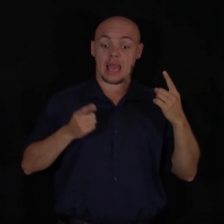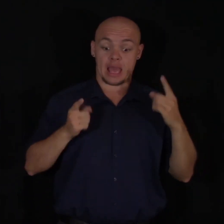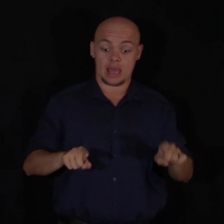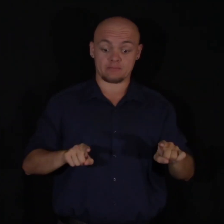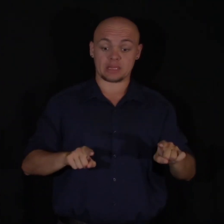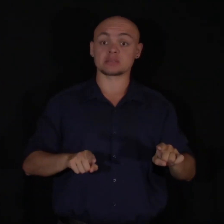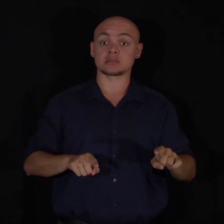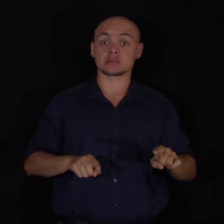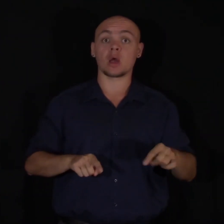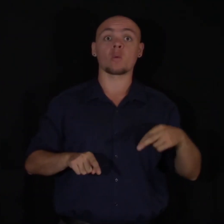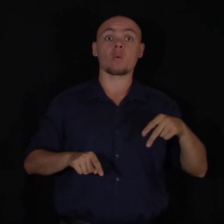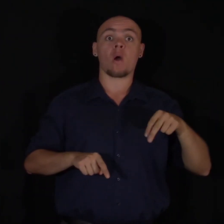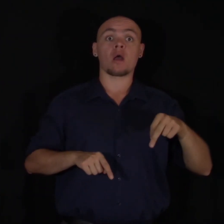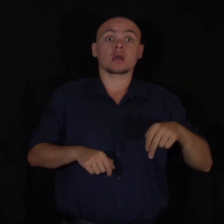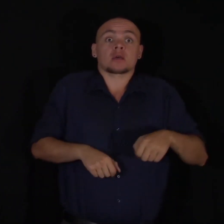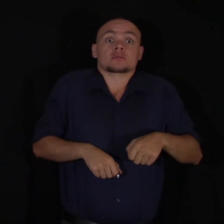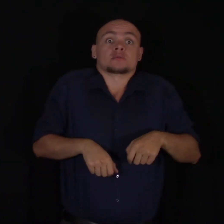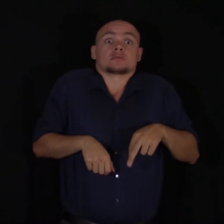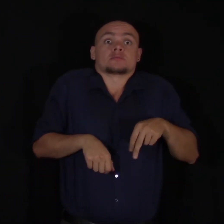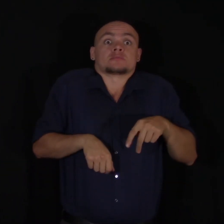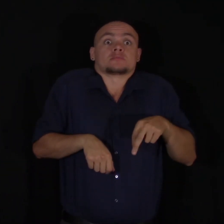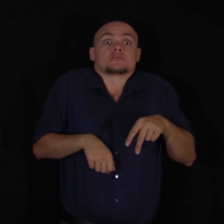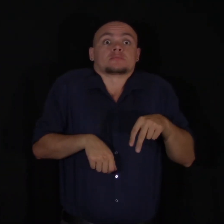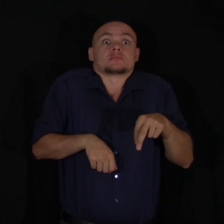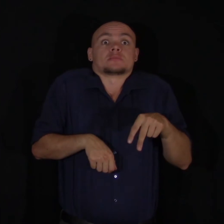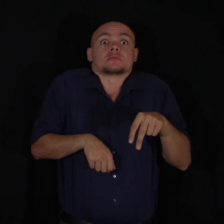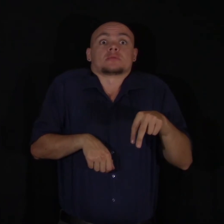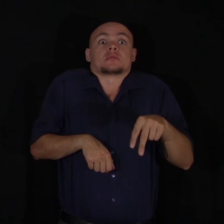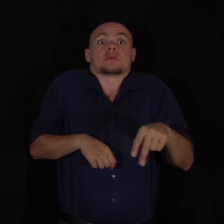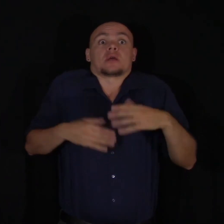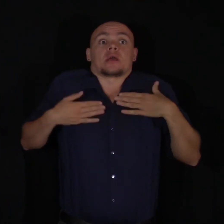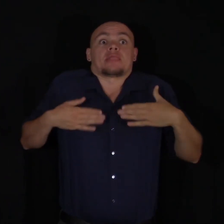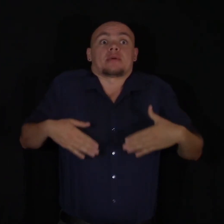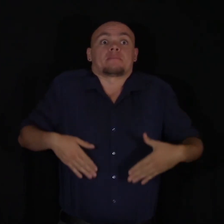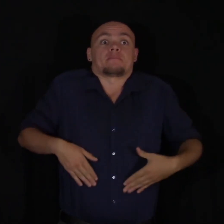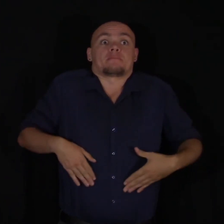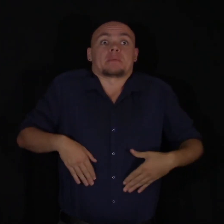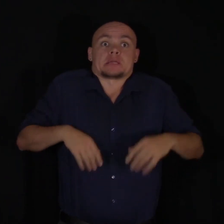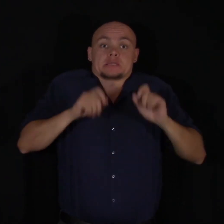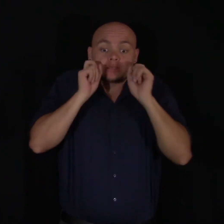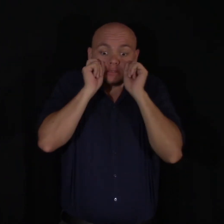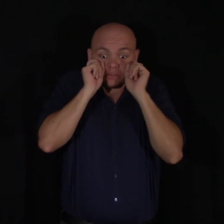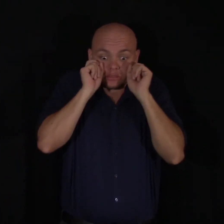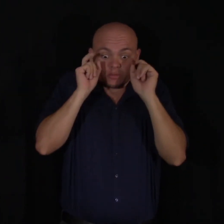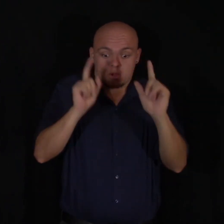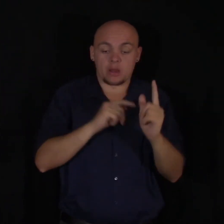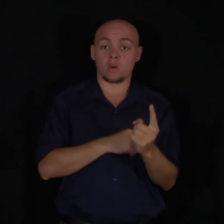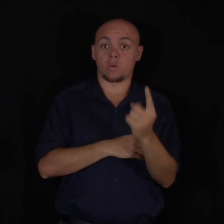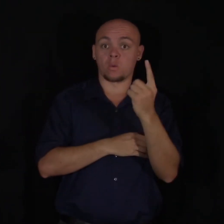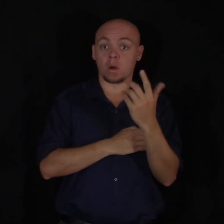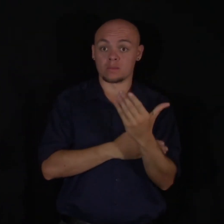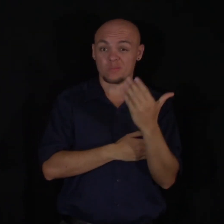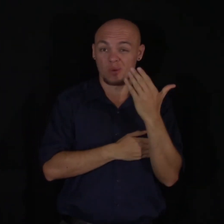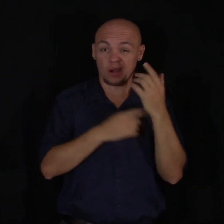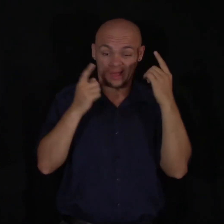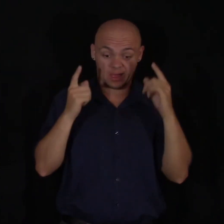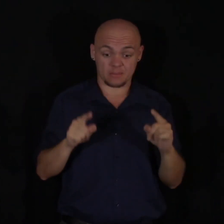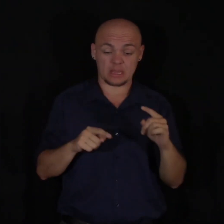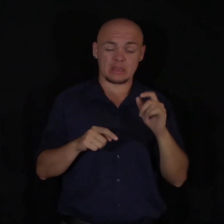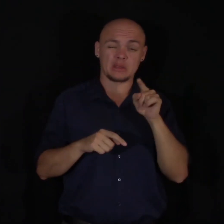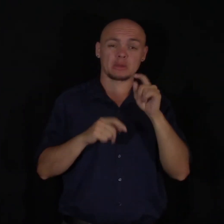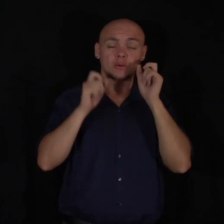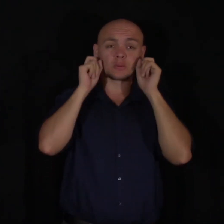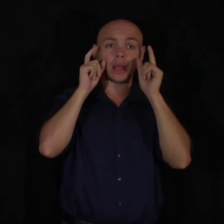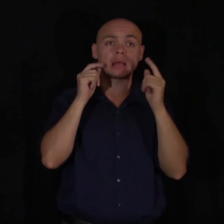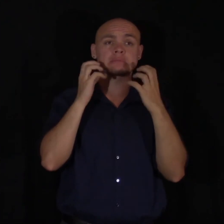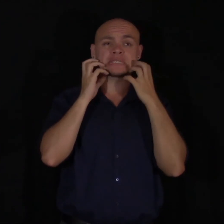shoulders up to our ears until the body surprises us. And one morning you wake up and your